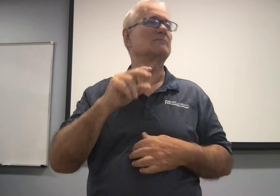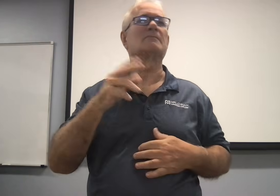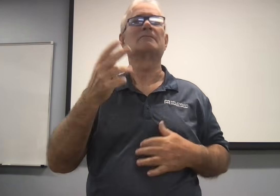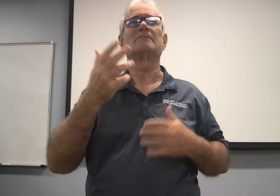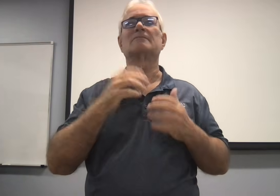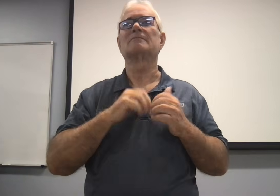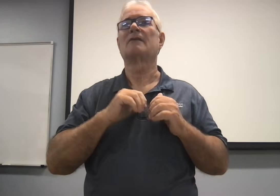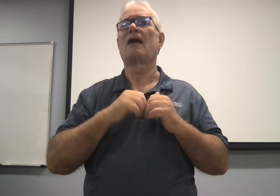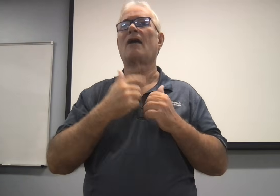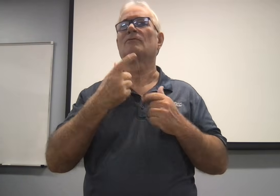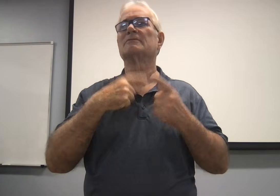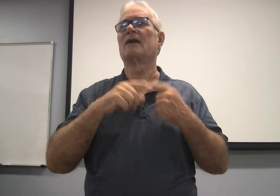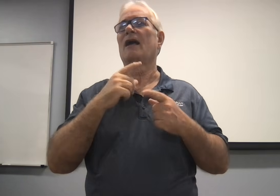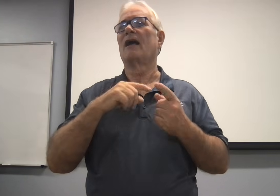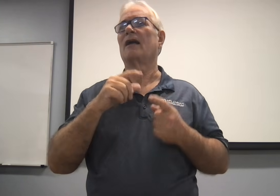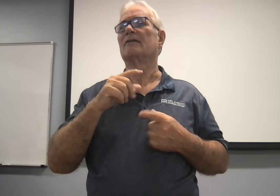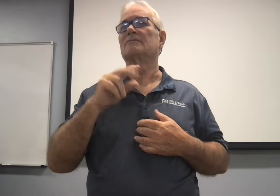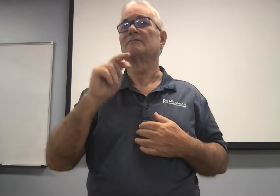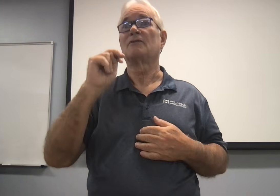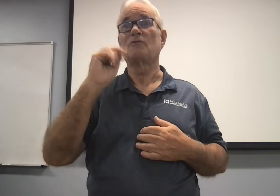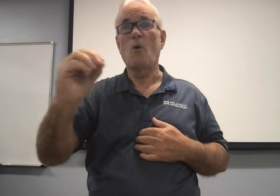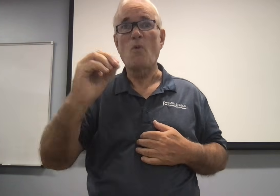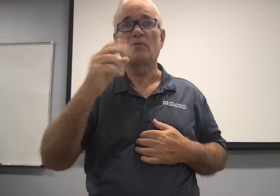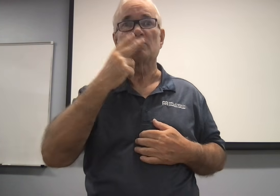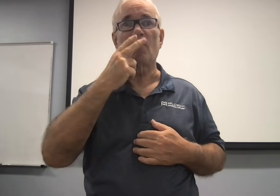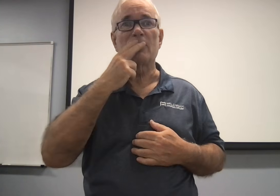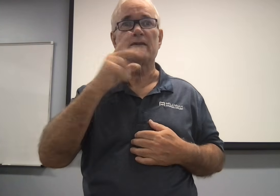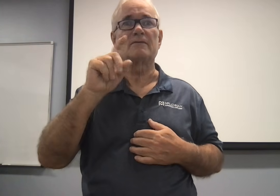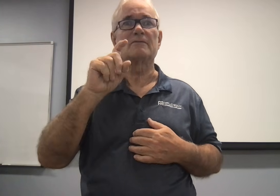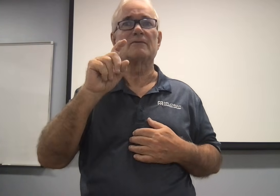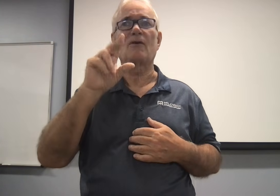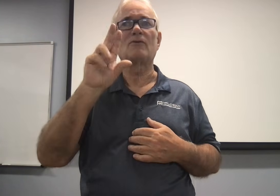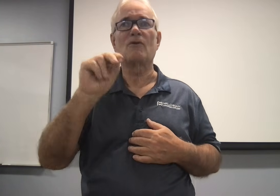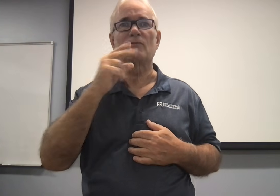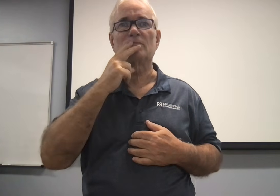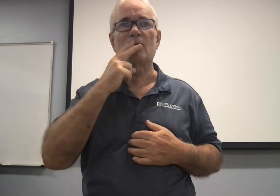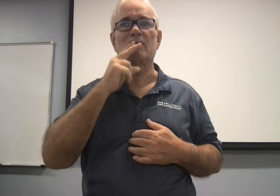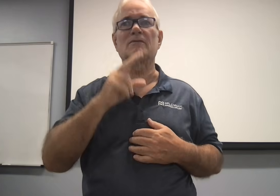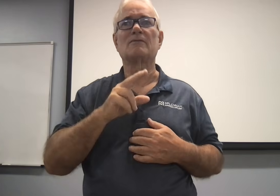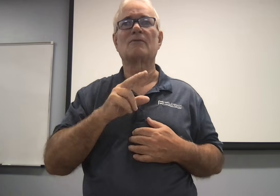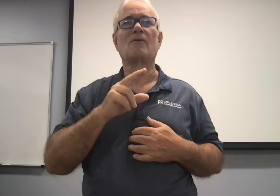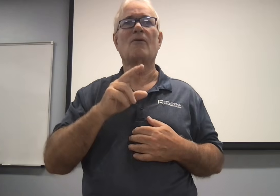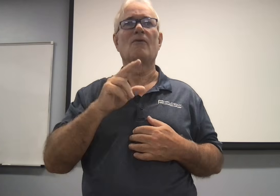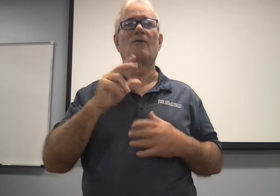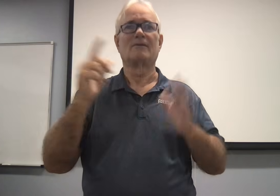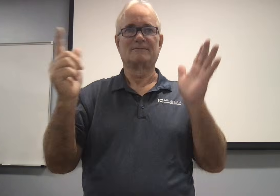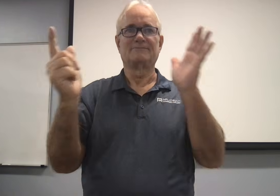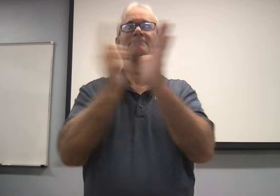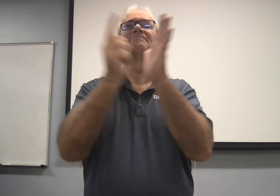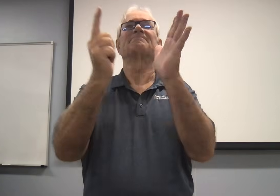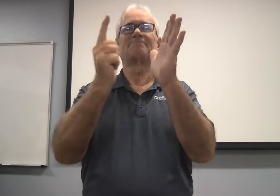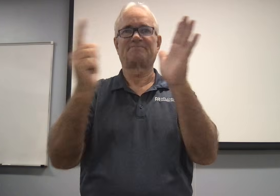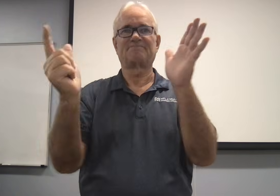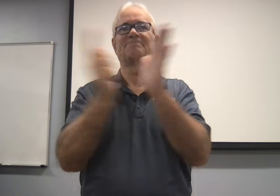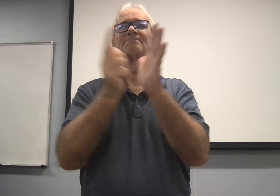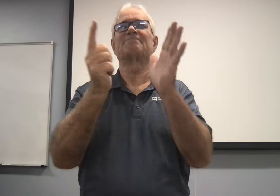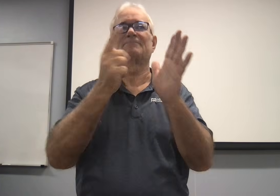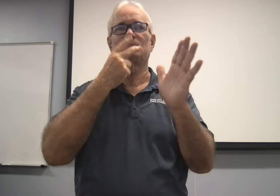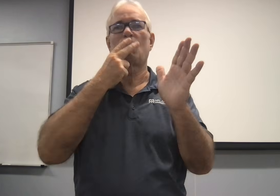smoking? Is it like no smoking? Or is it no smoking? Which way would you sign it? Yeah, it's